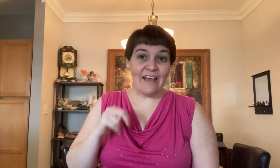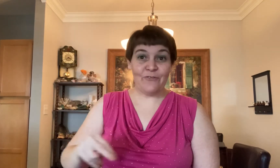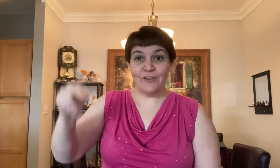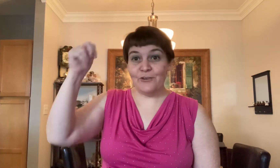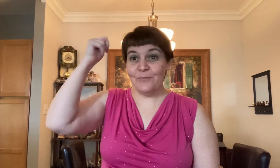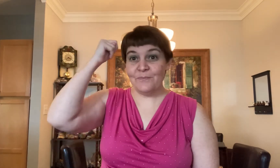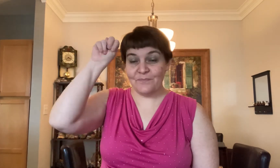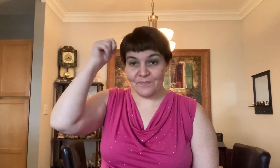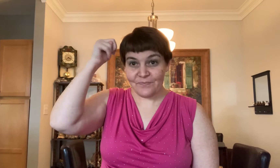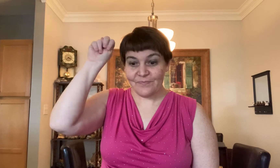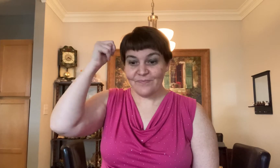nephew,